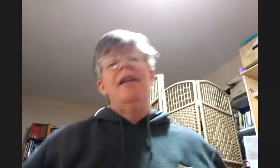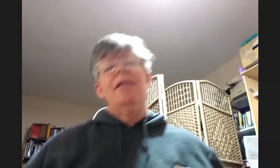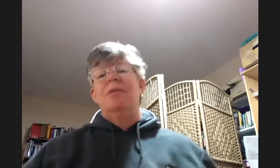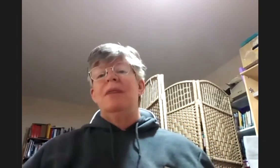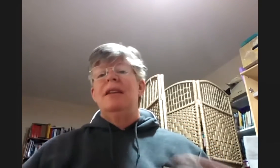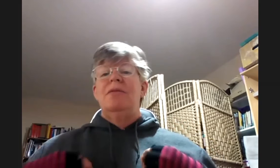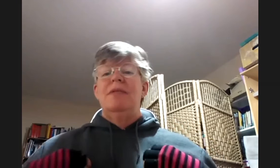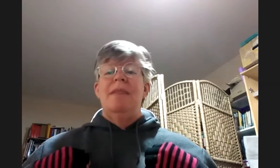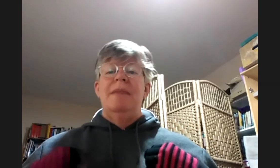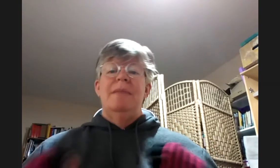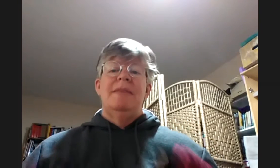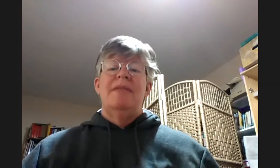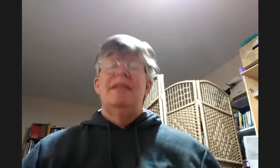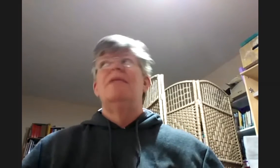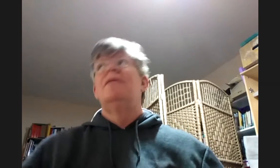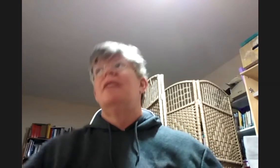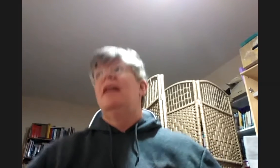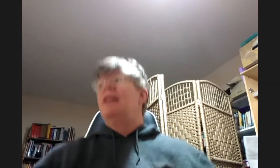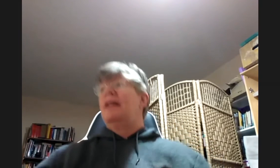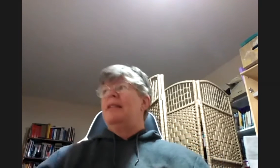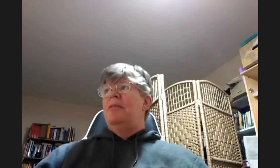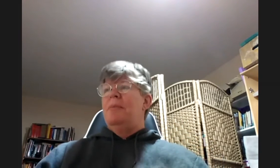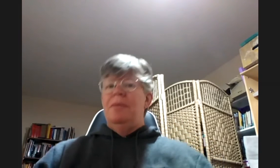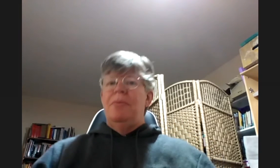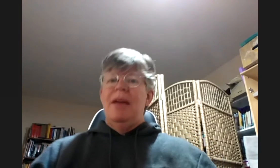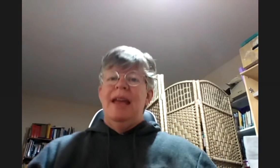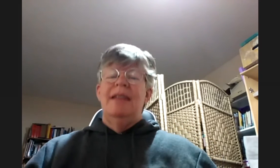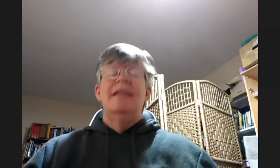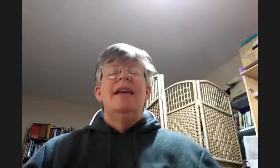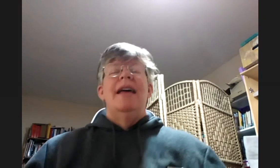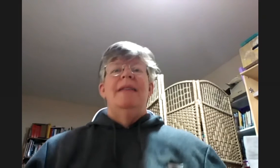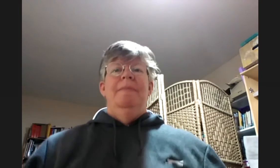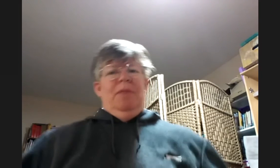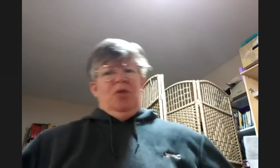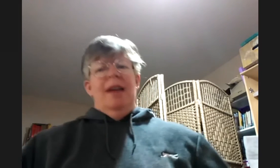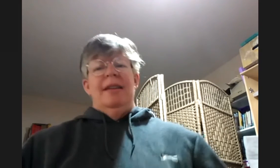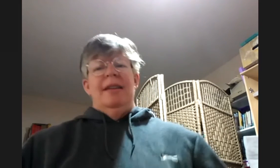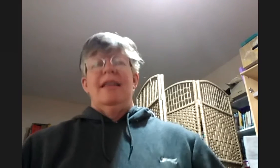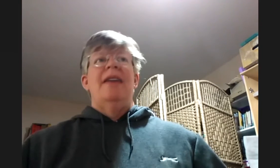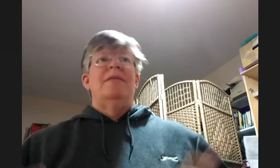who wanted to redeem himself, said, oh God, not another bird brain. And trying to sound